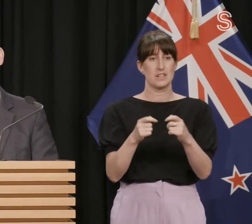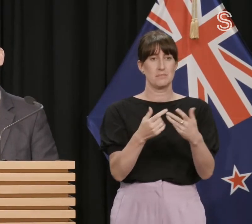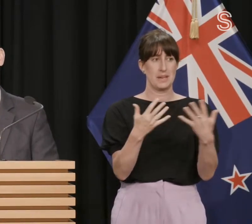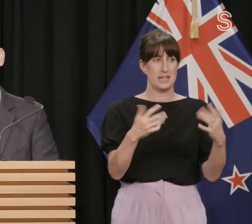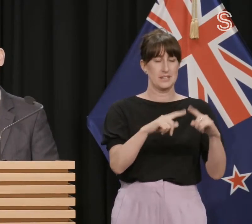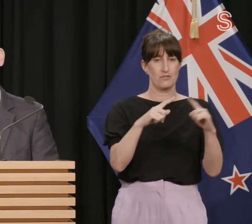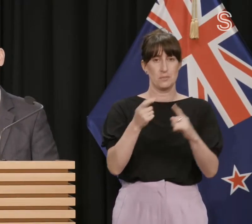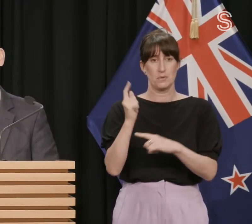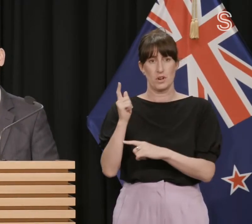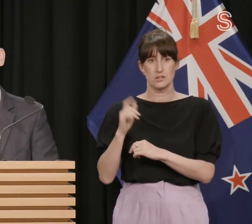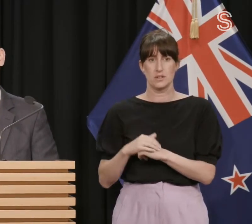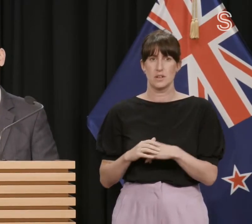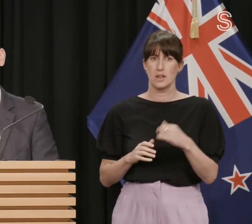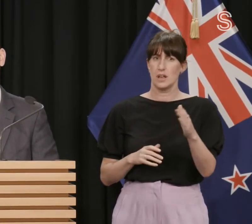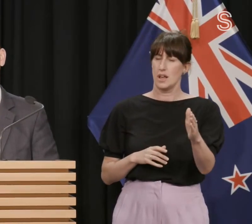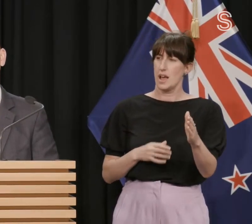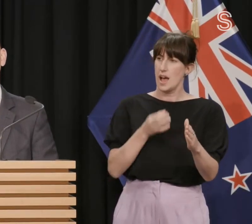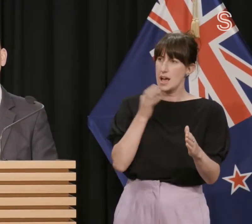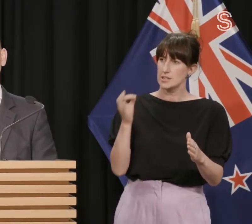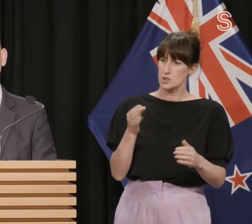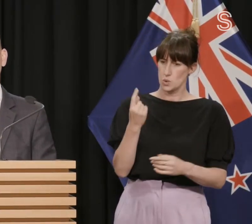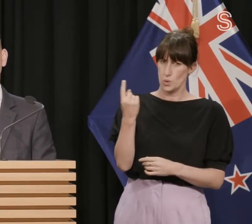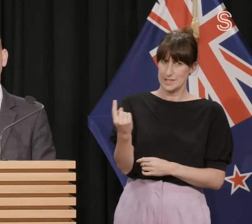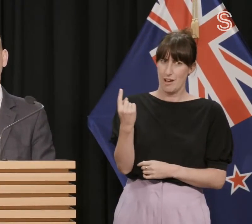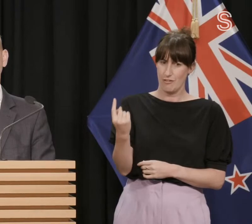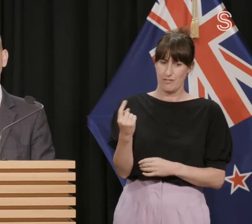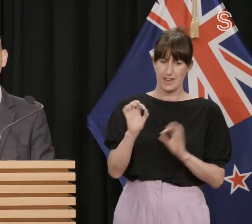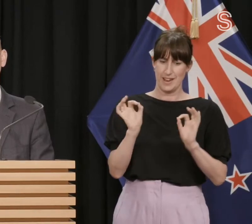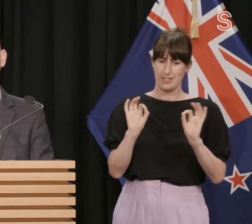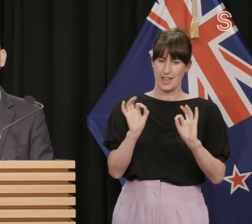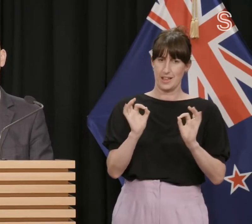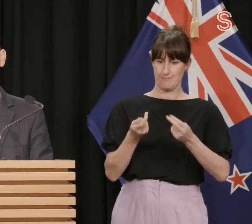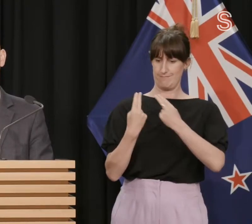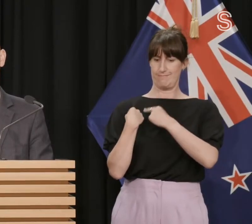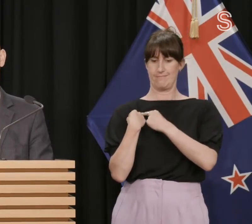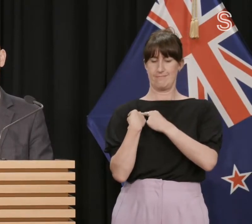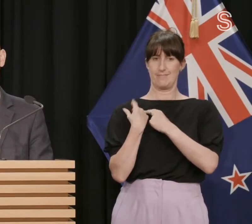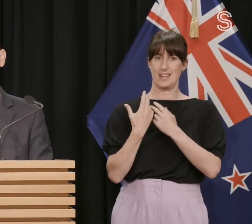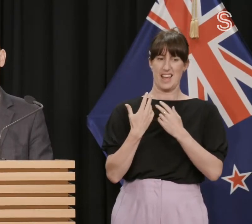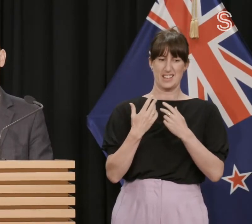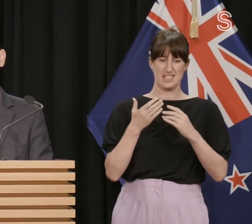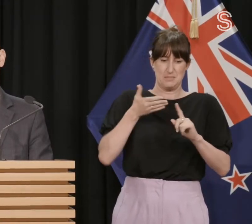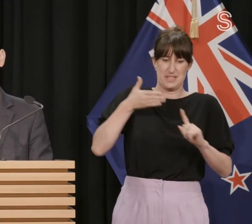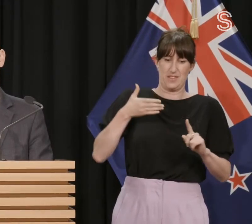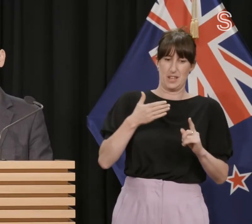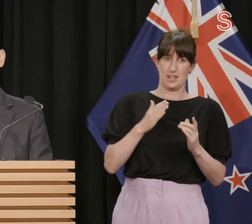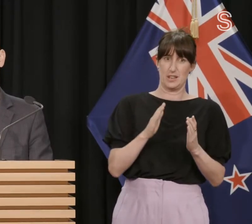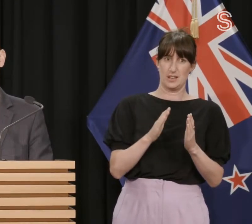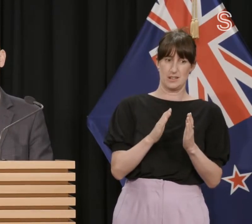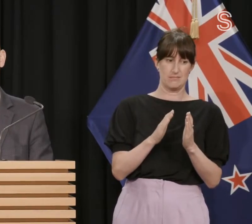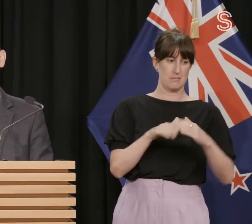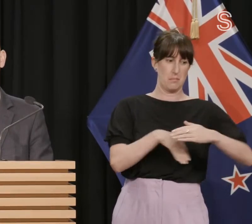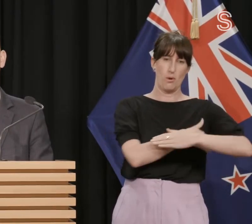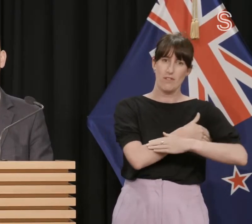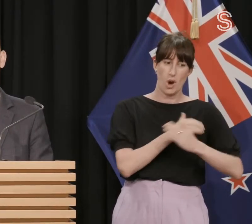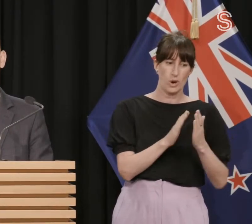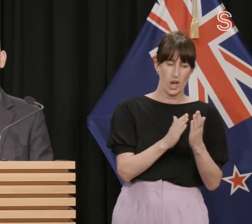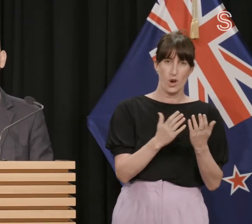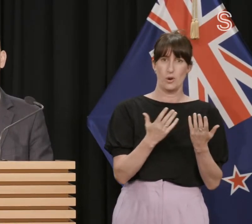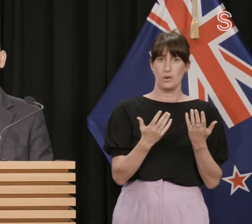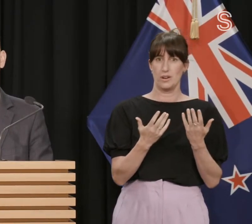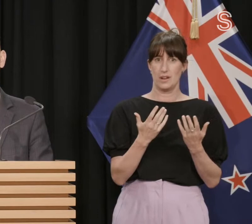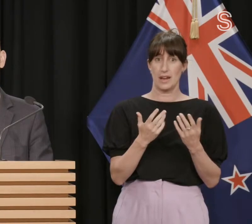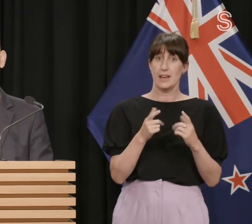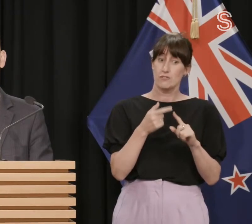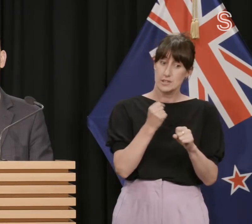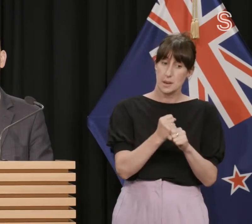Why did you not give yourself sort of any sort of specific portfolios? You know, Jacinda Ardern had reduction of